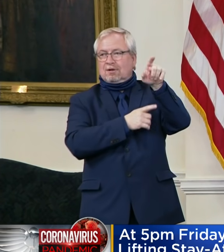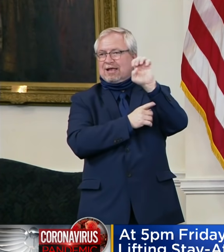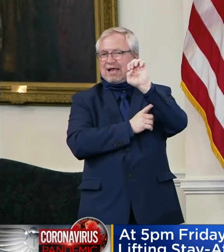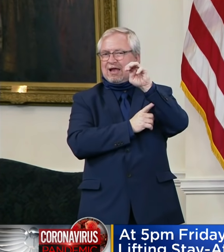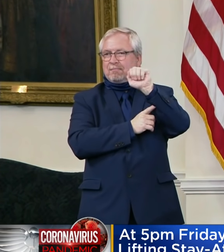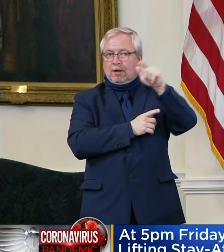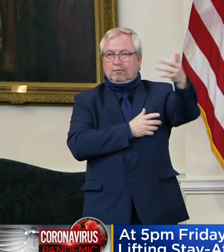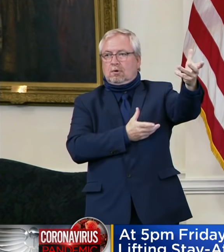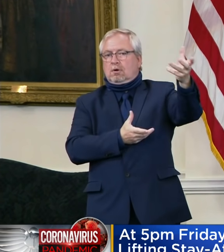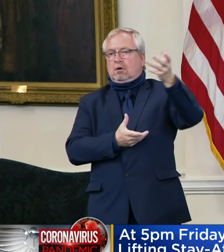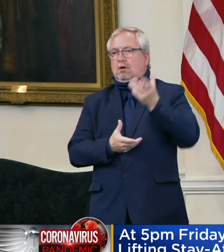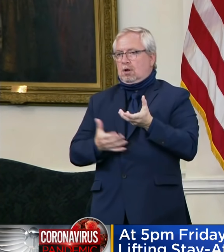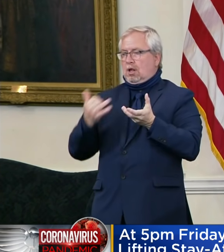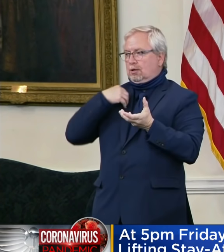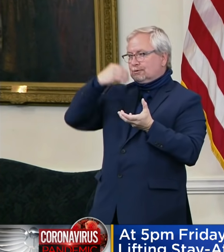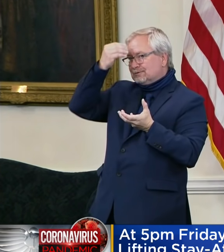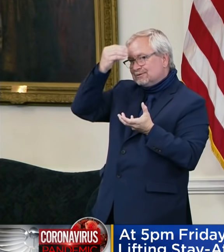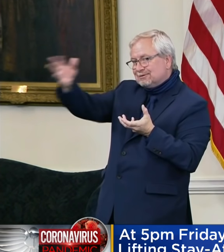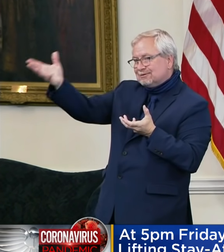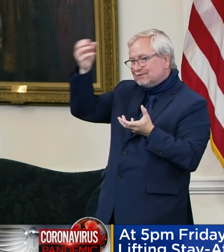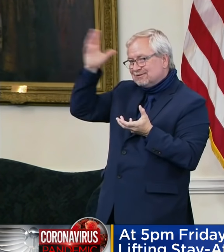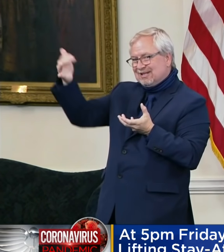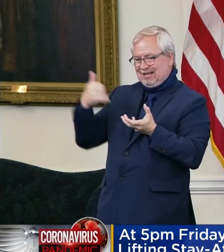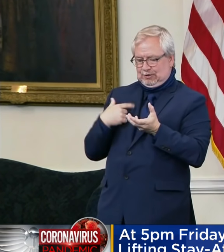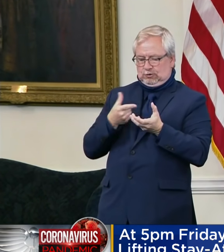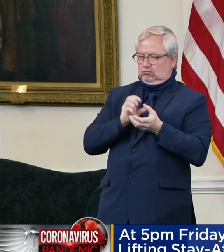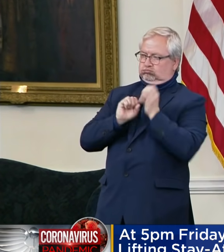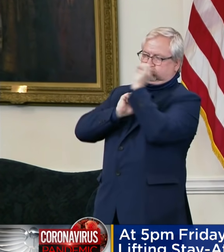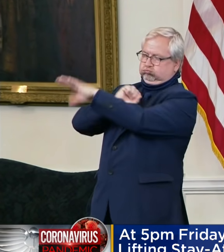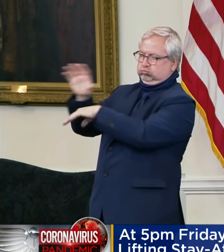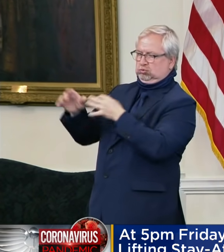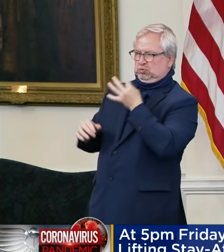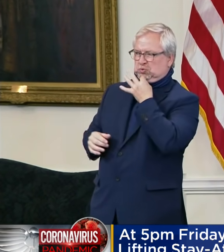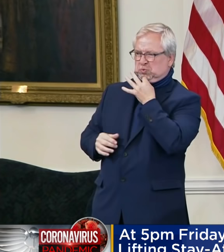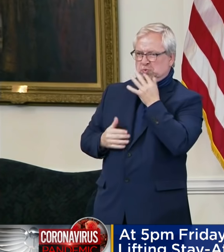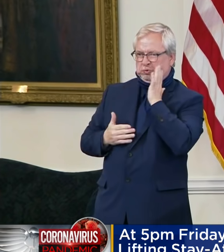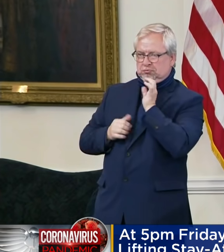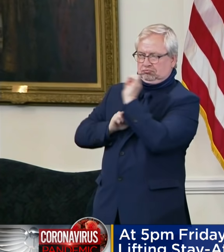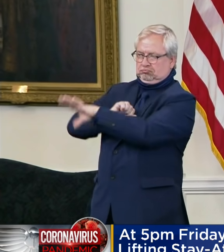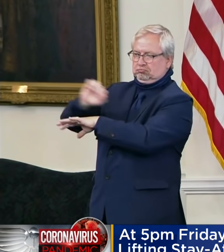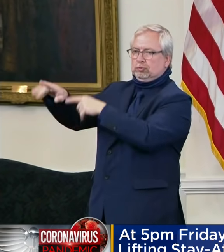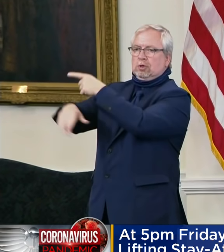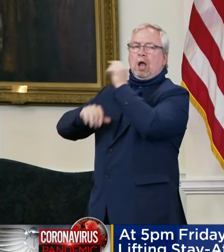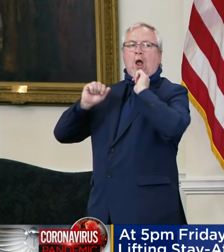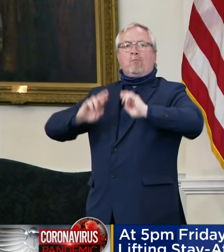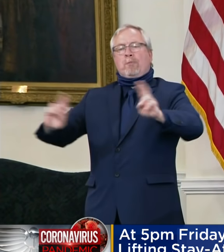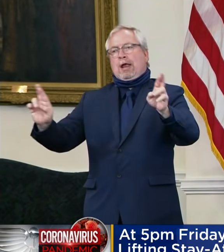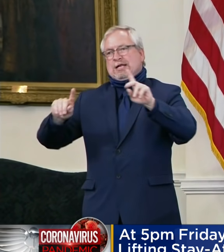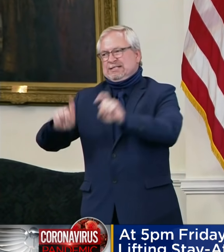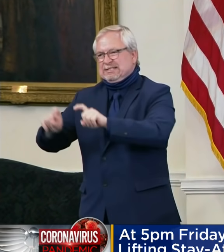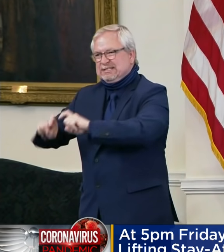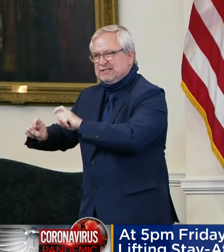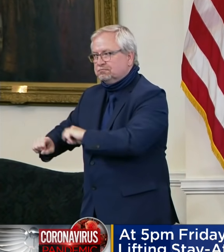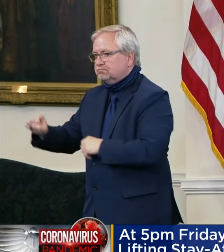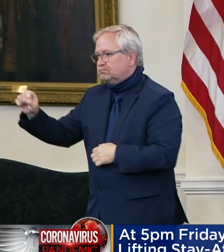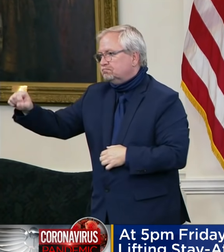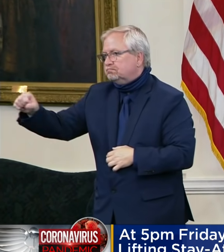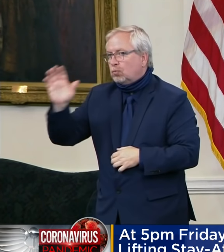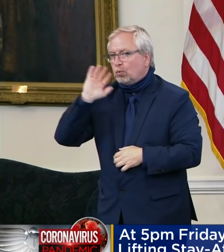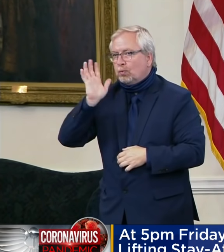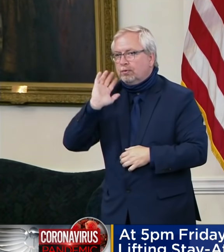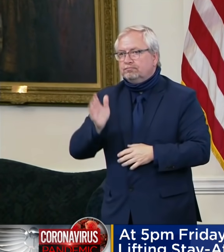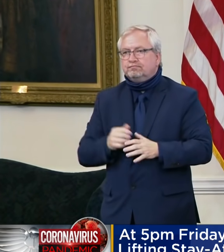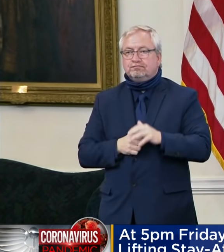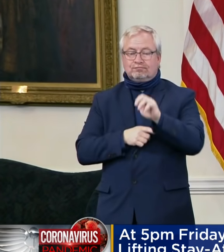them very shortly, everybody, so they can start to do more of that testing. But Anthony Brown was talking